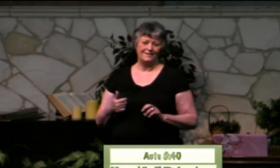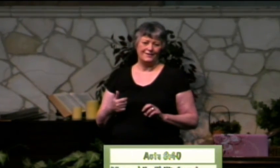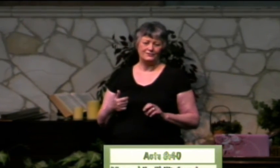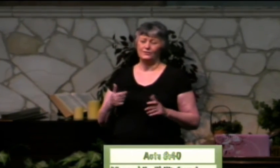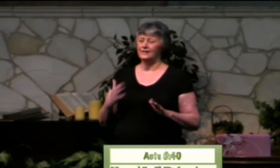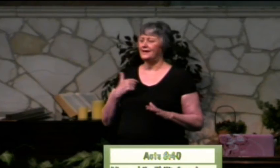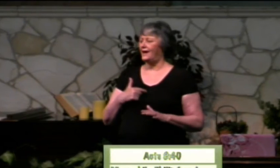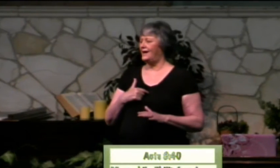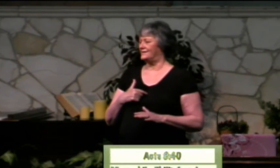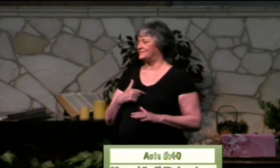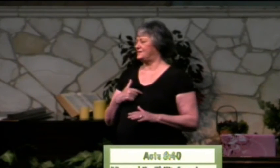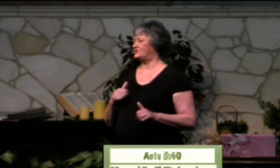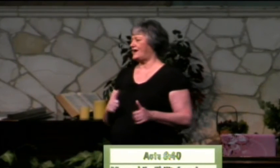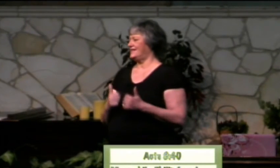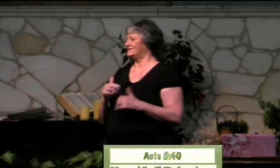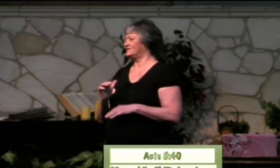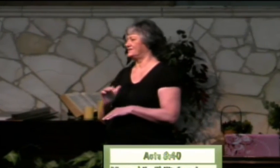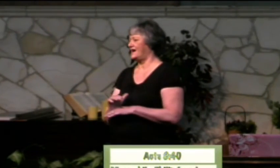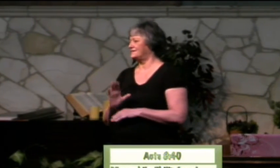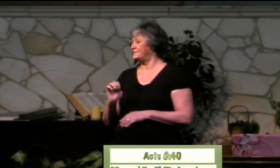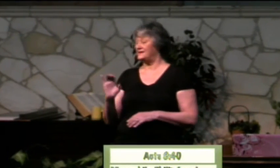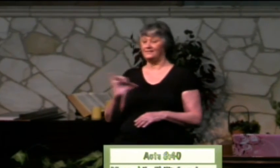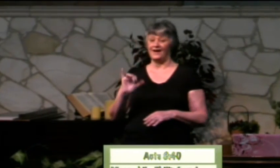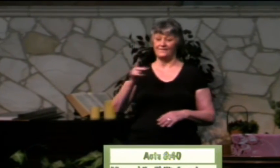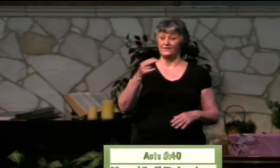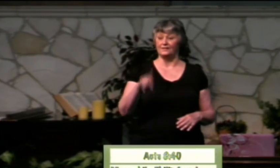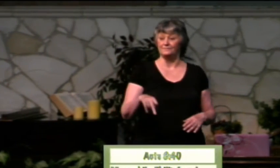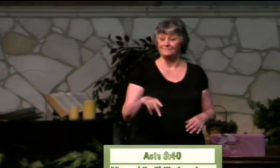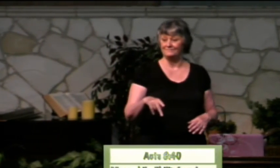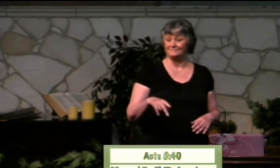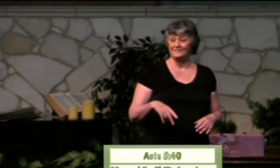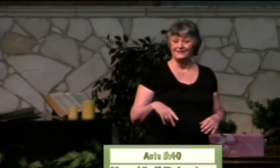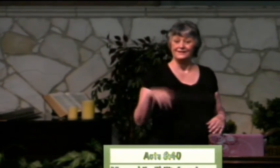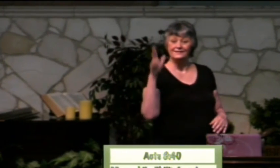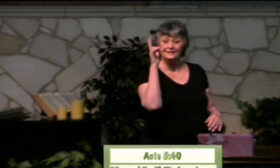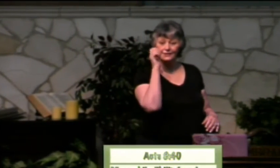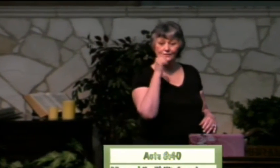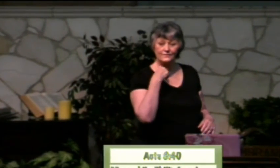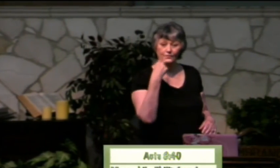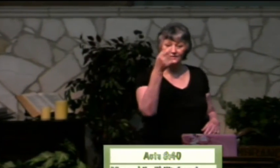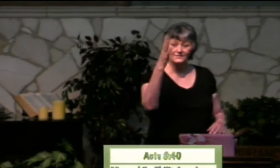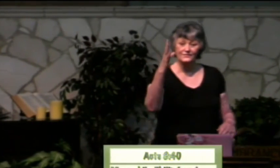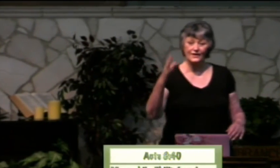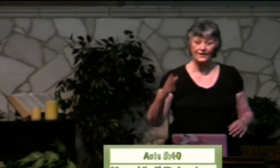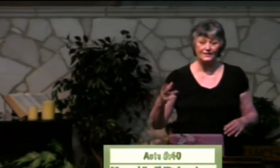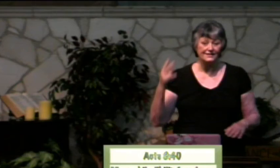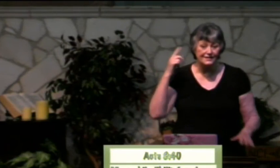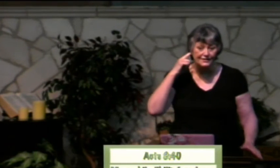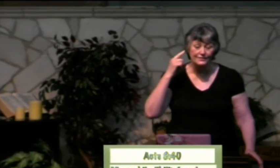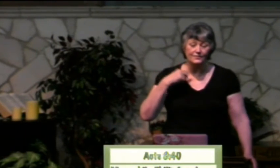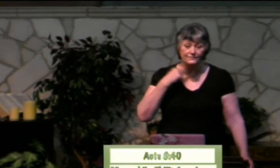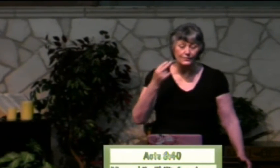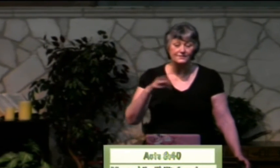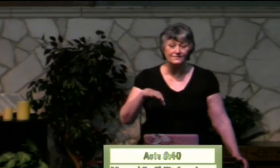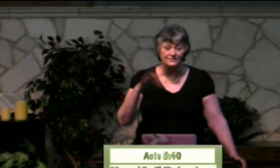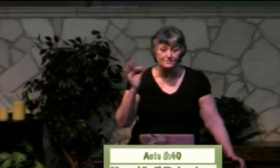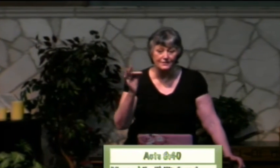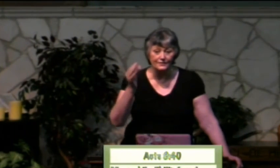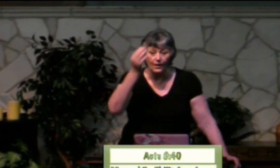So let us be challenged tonight to be like Philip. Hear the voice of God. Hear the voice of the Spirit.